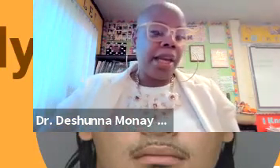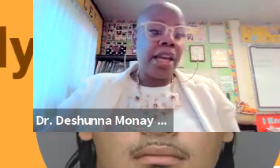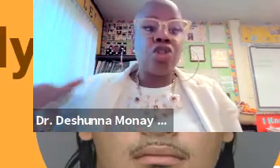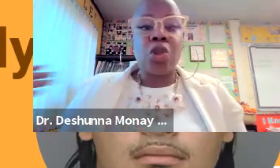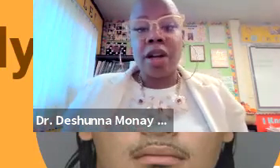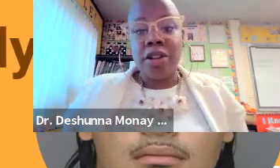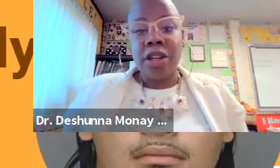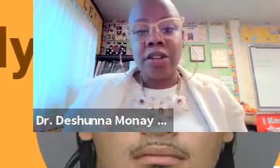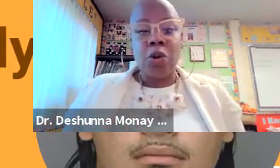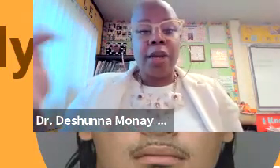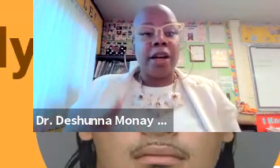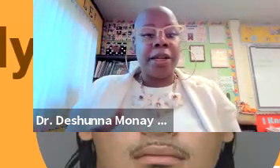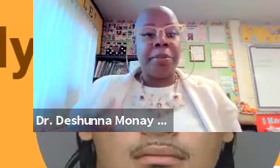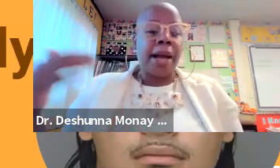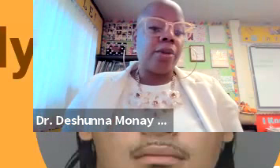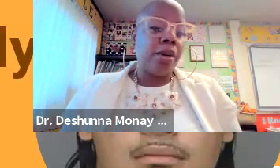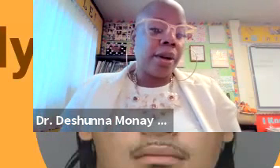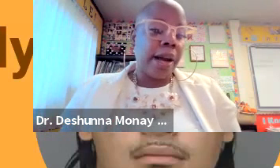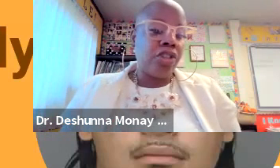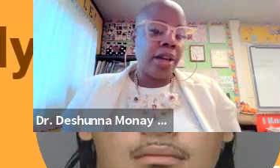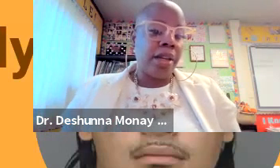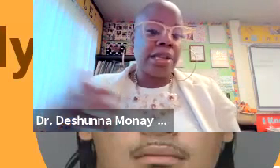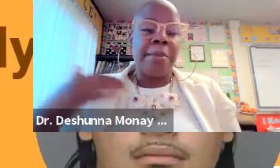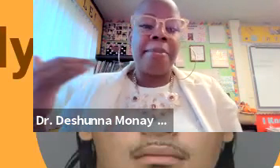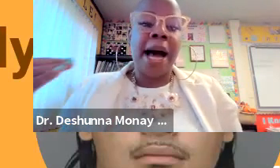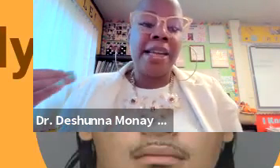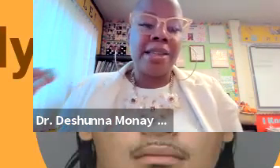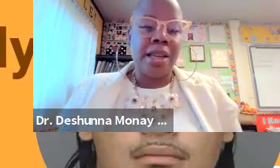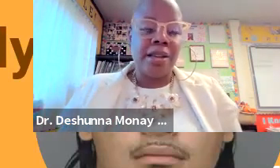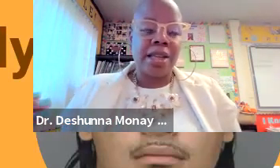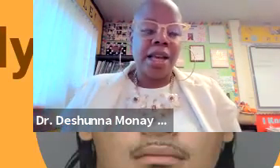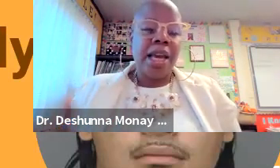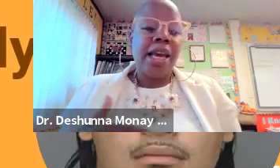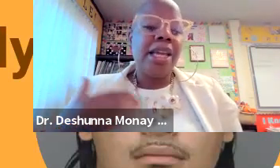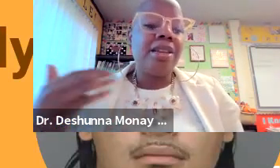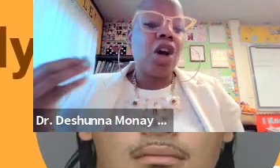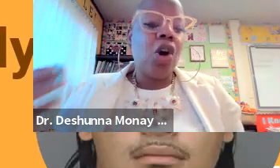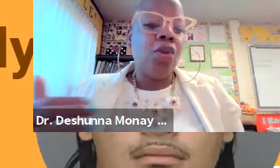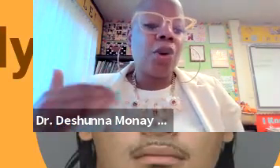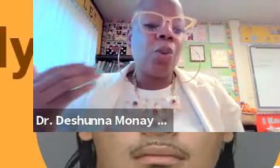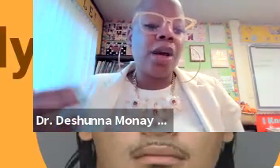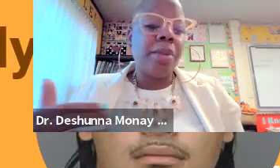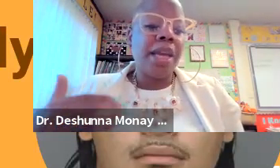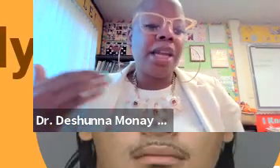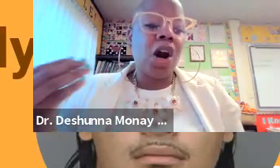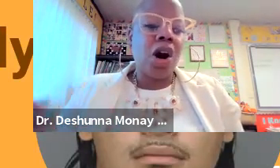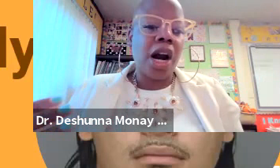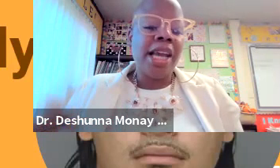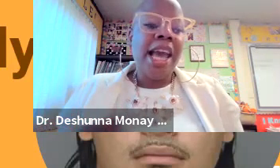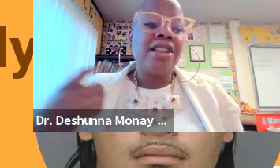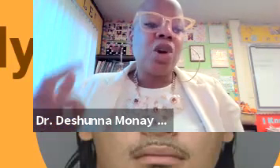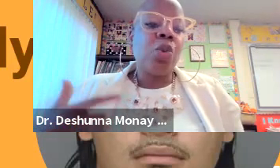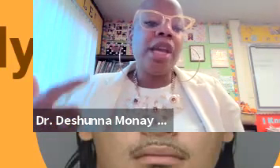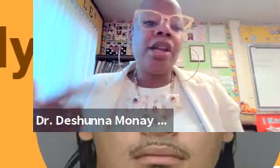about me, instructors who carry microaggressions and biases. It is overwhelming and